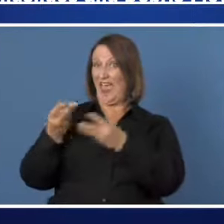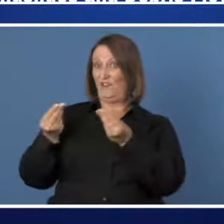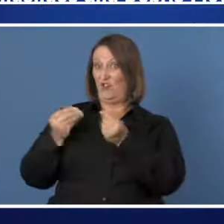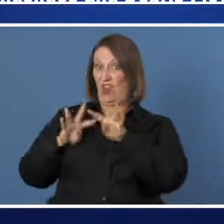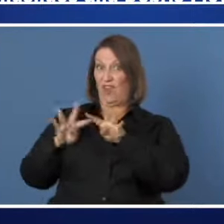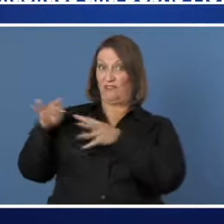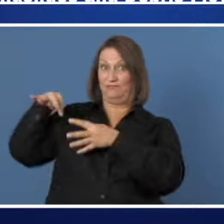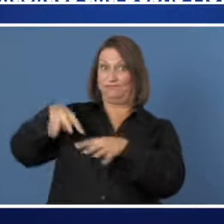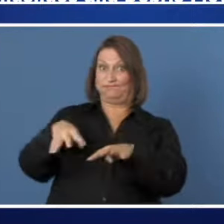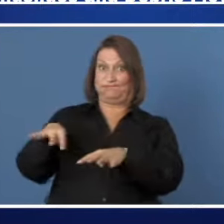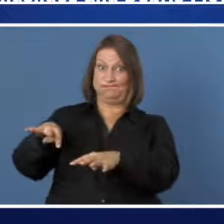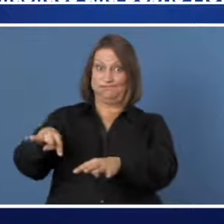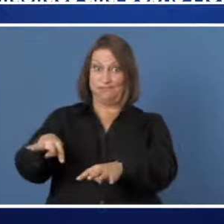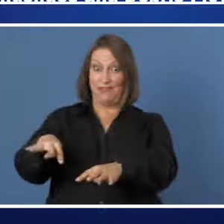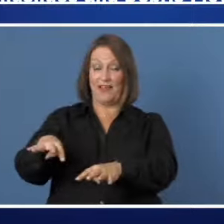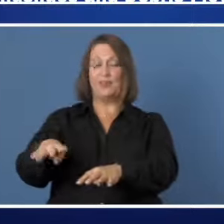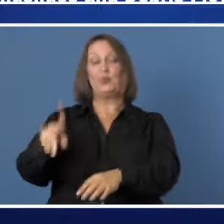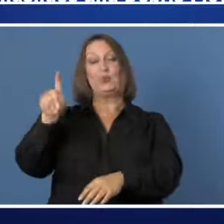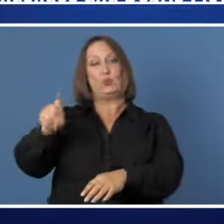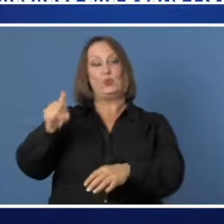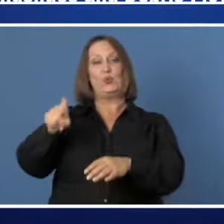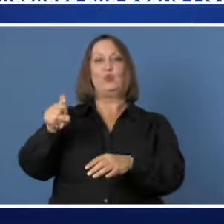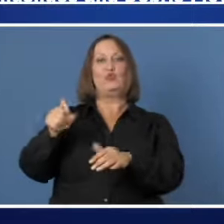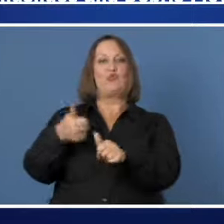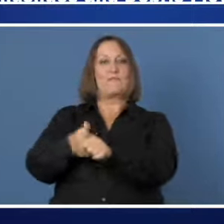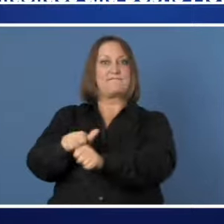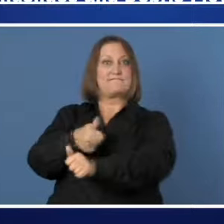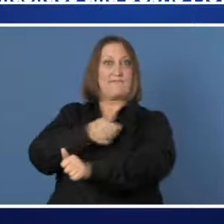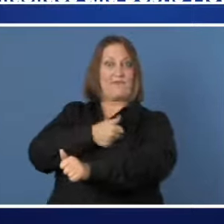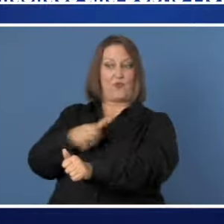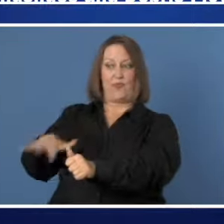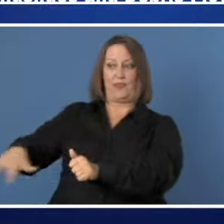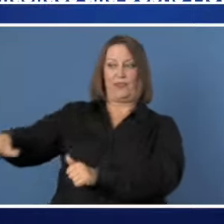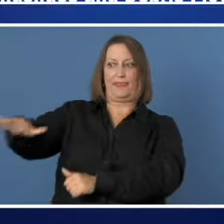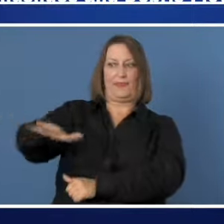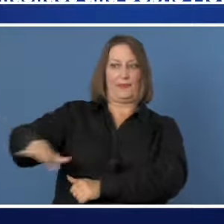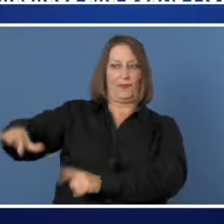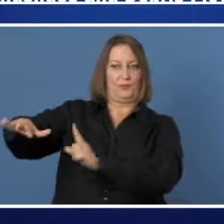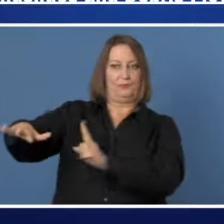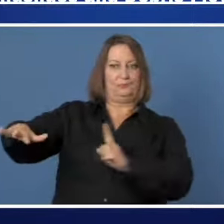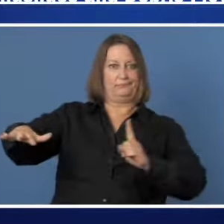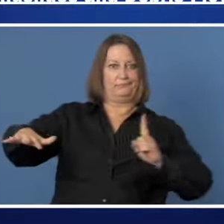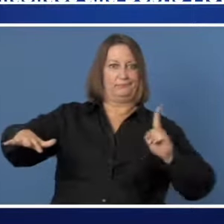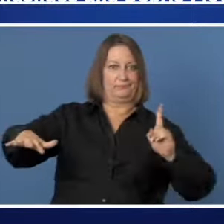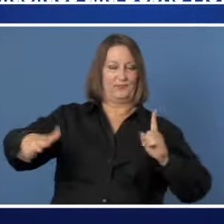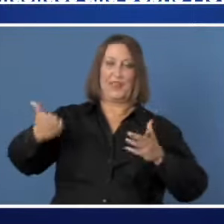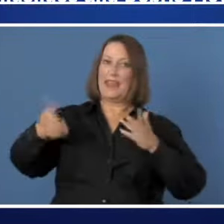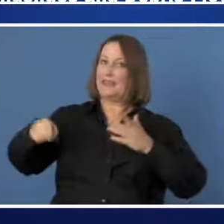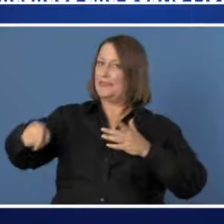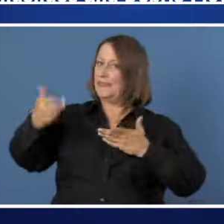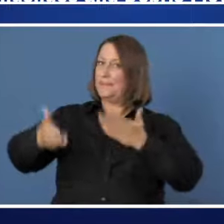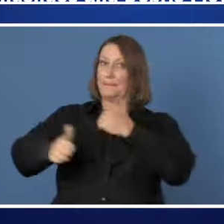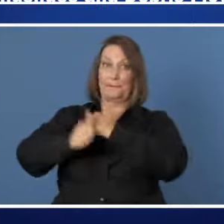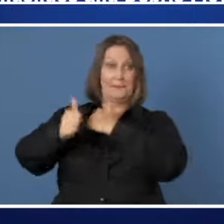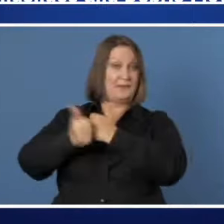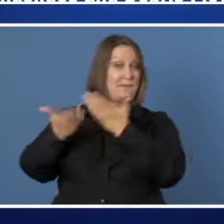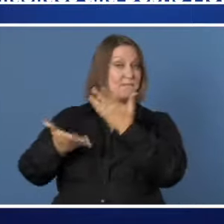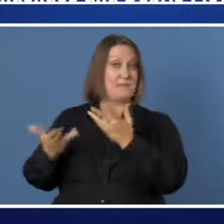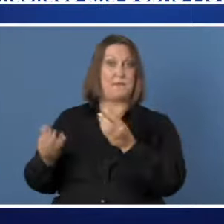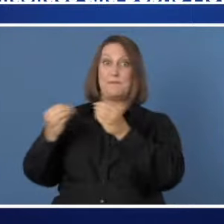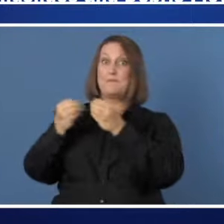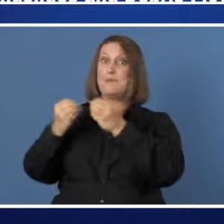Guidelines for the period following a landslide. Stay away from the slide area. There may be